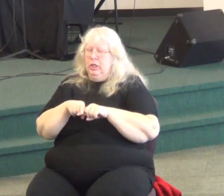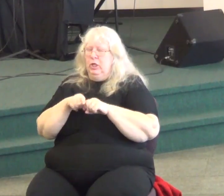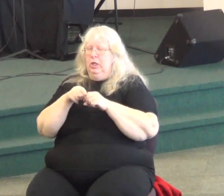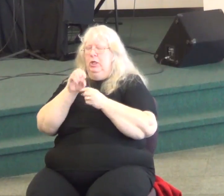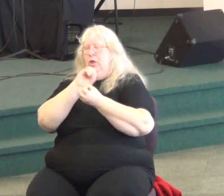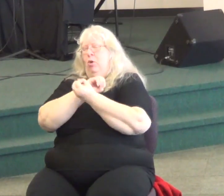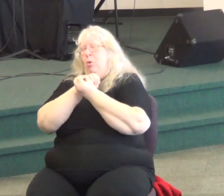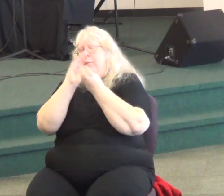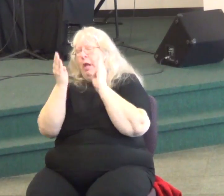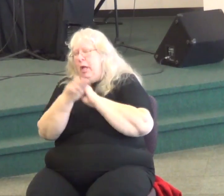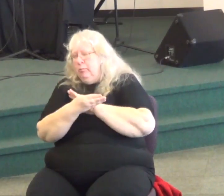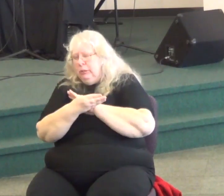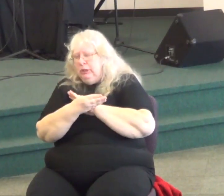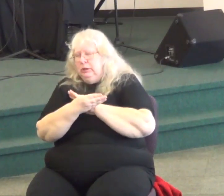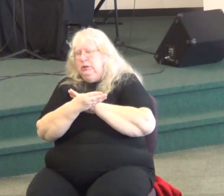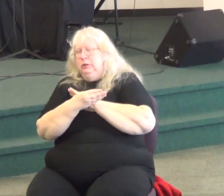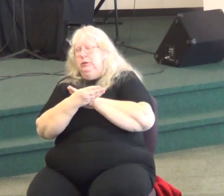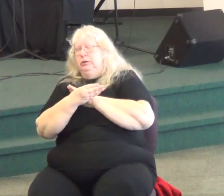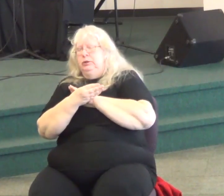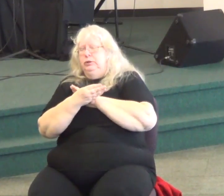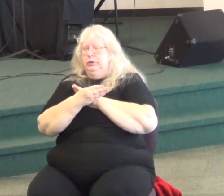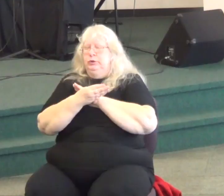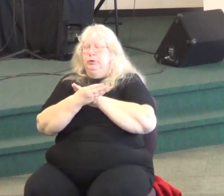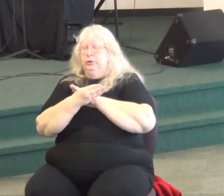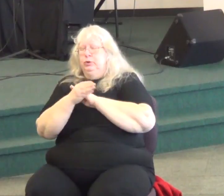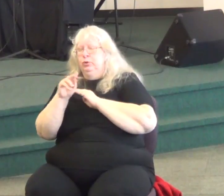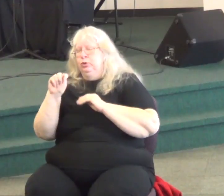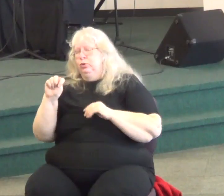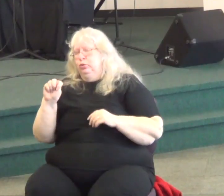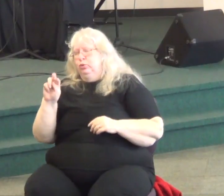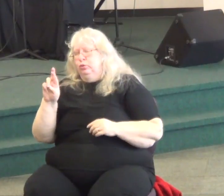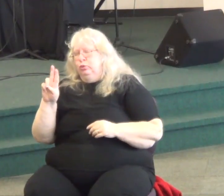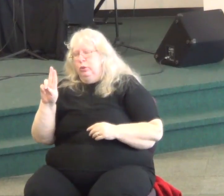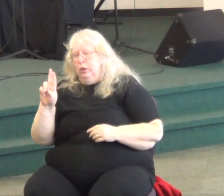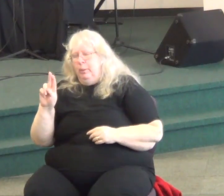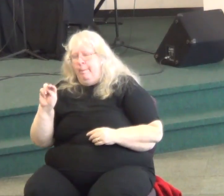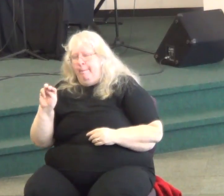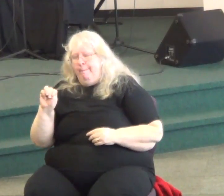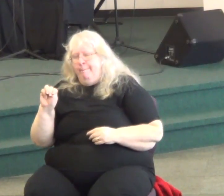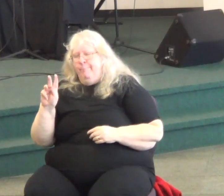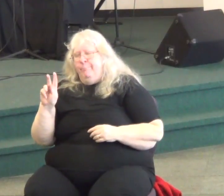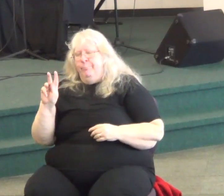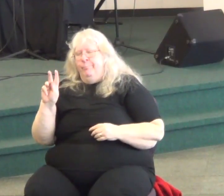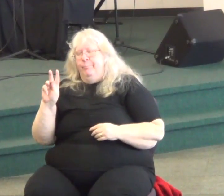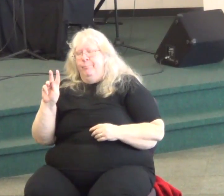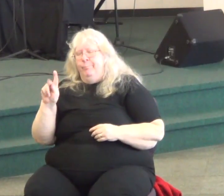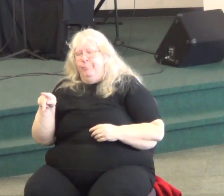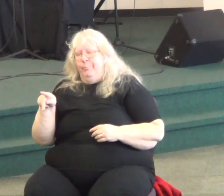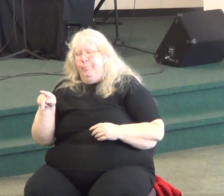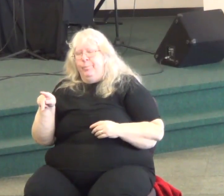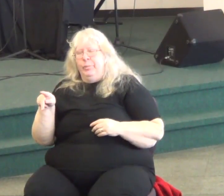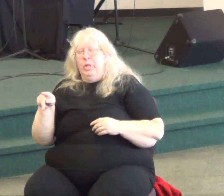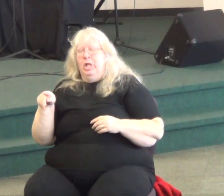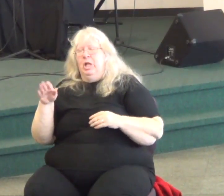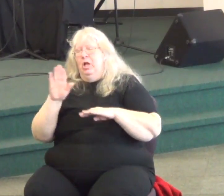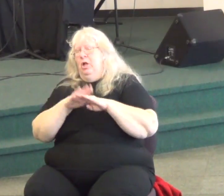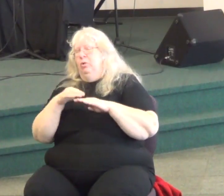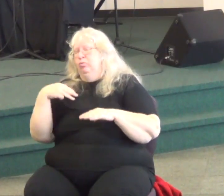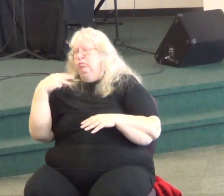on the Bushes. We've counted and counted and counted. We counted on George Washington. We counted on all kinds of people. And look at